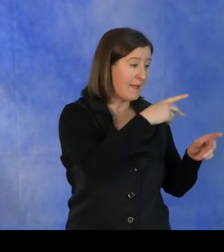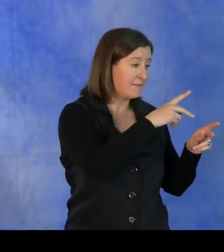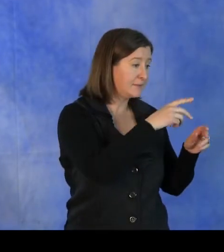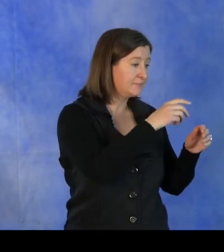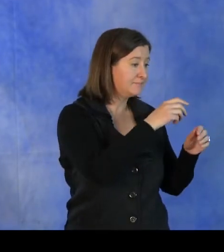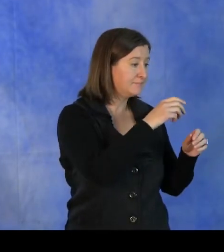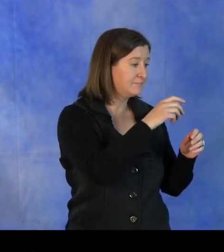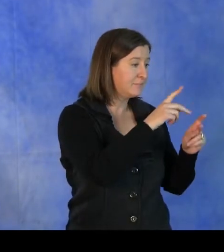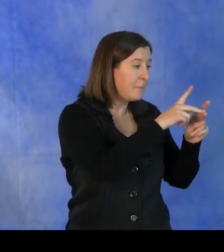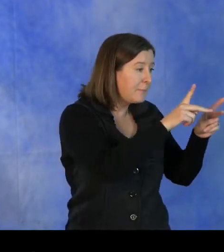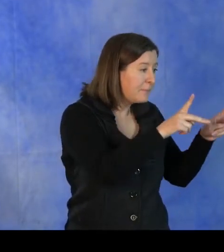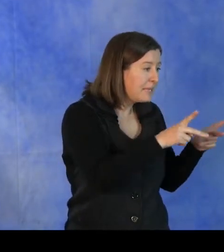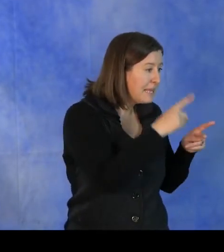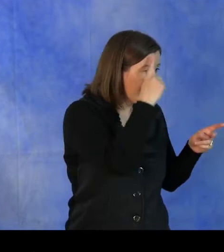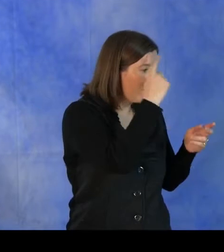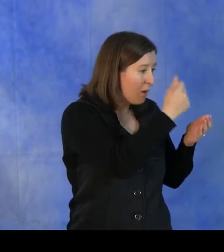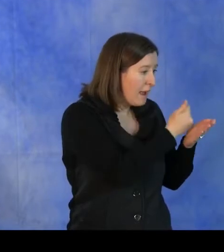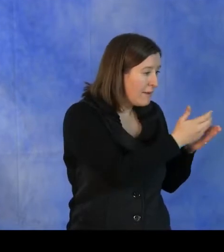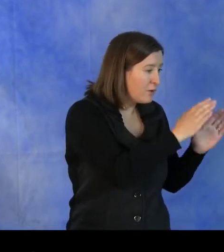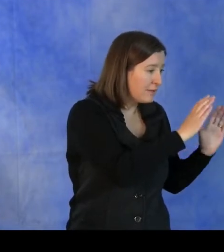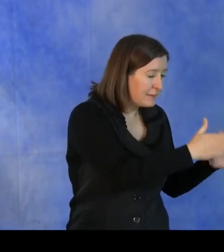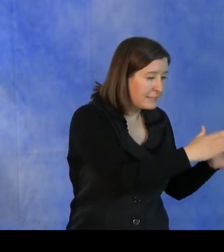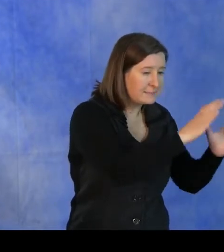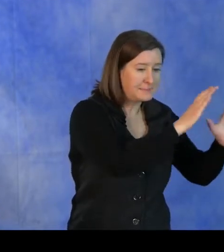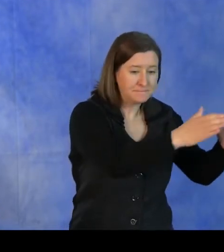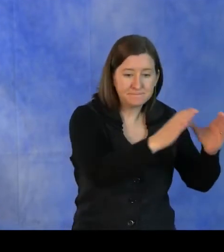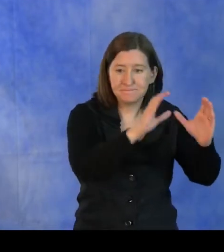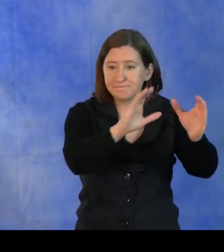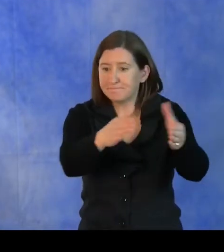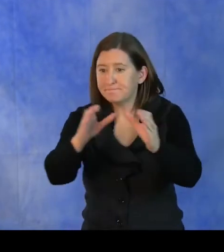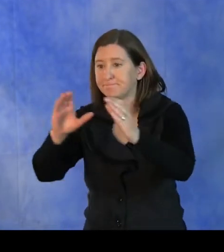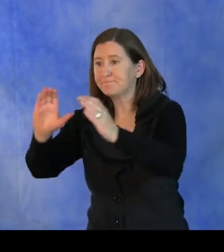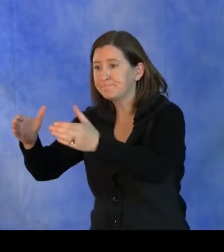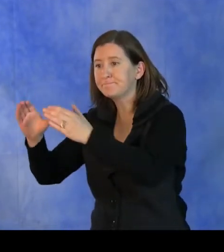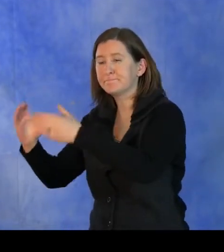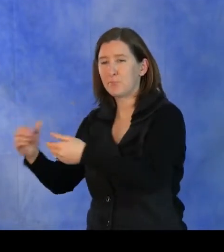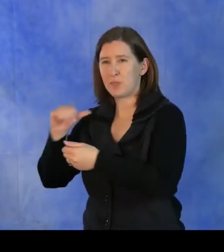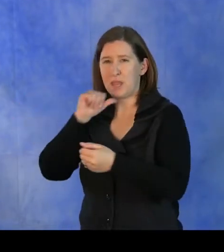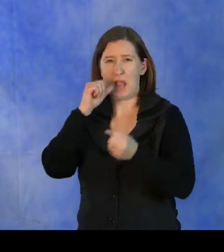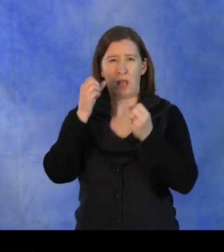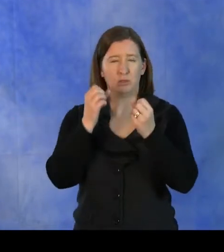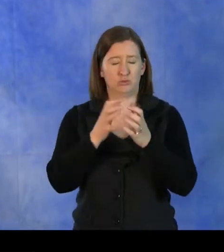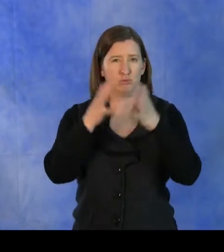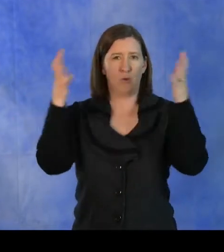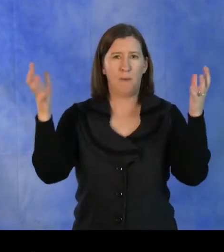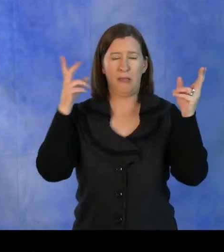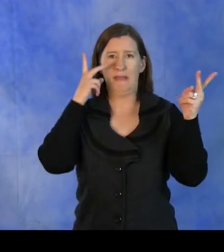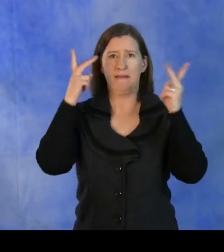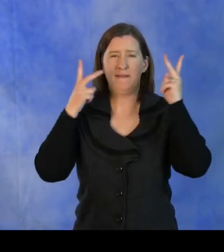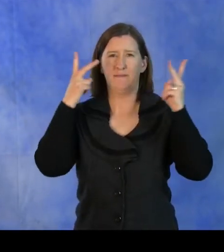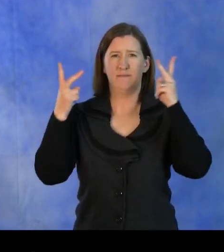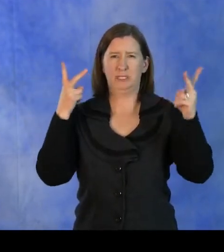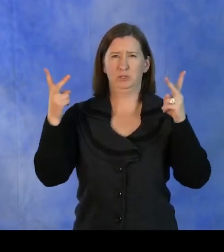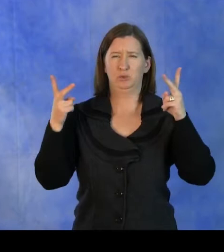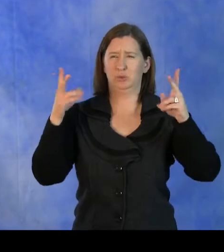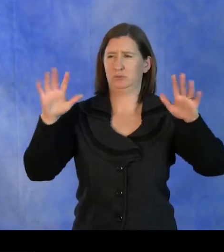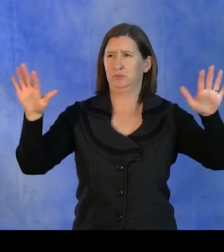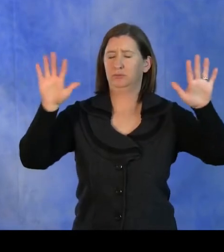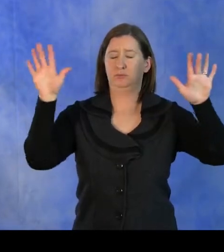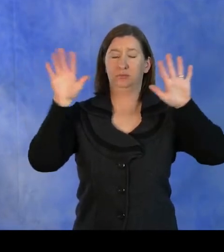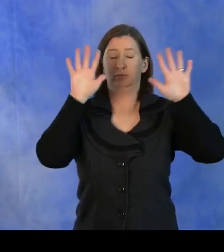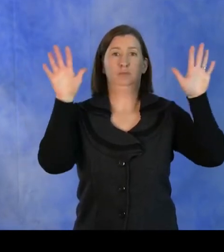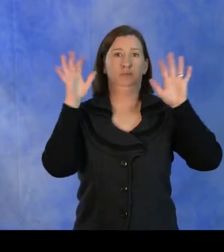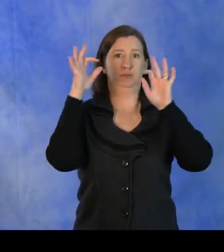If your classroom is clean and organized, has a place for everything, and not too